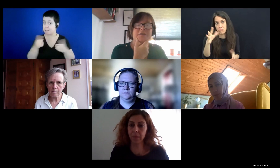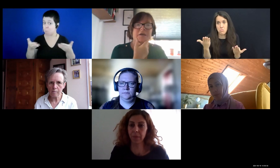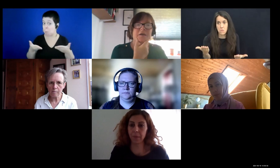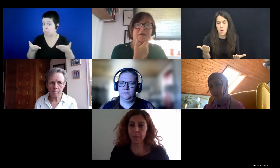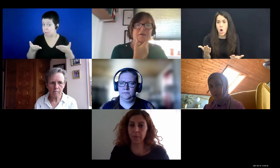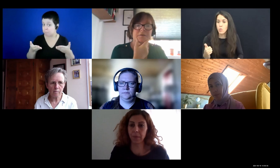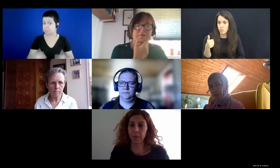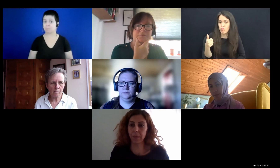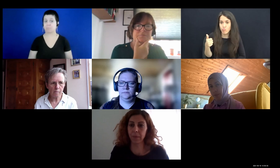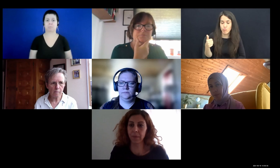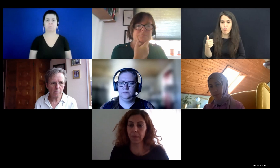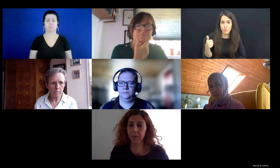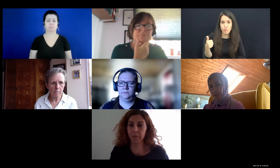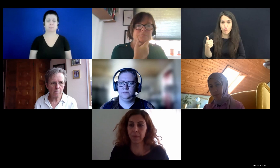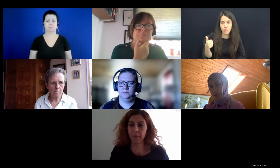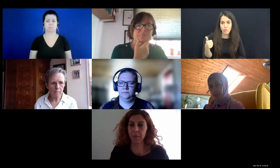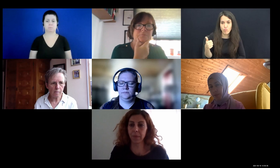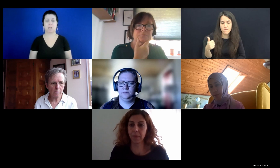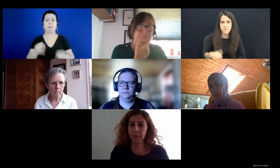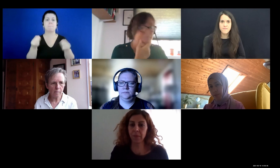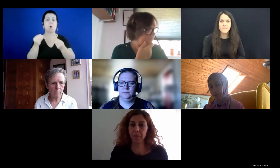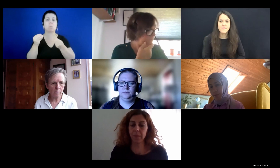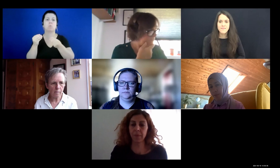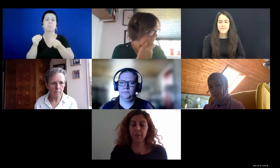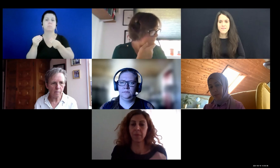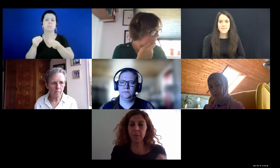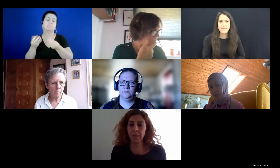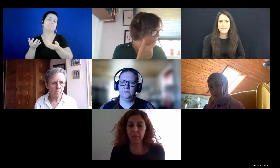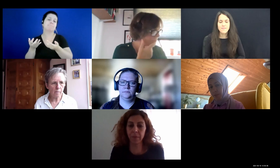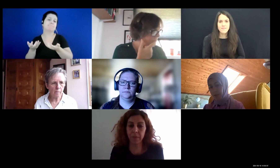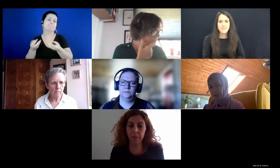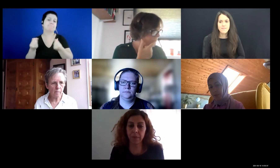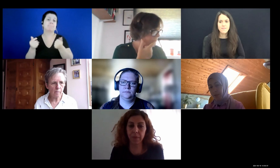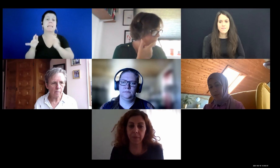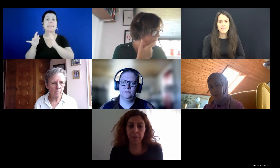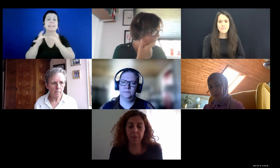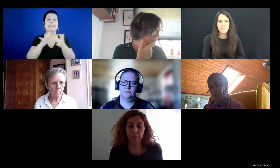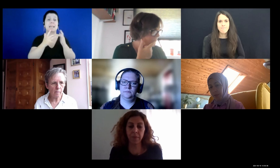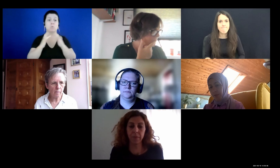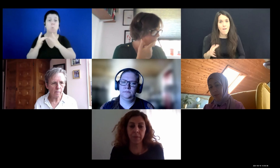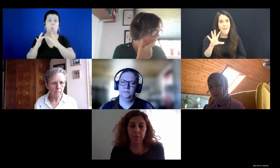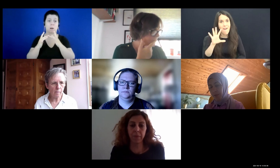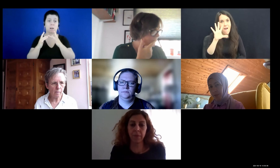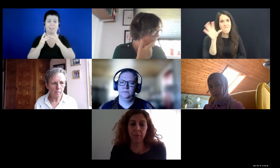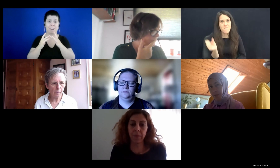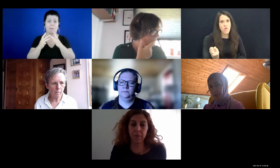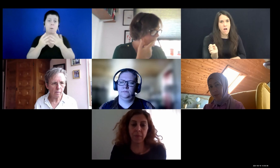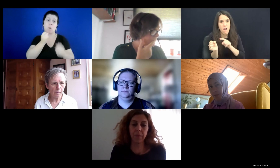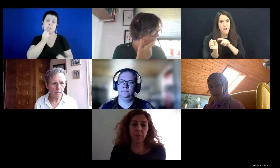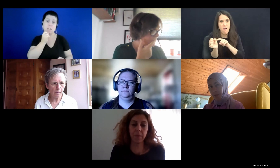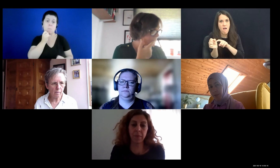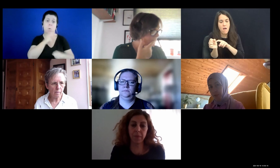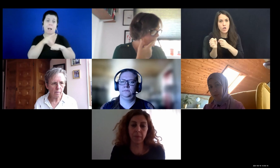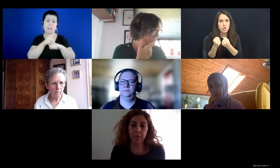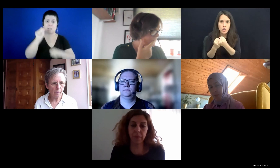Yes. It's regarding supporting networks for example, countries in Africa. We have one